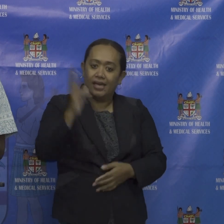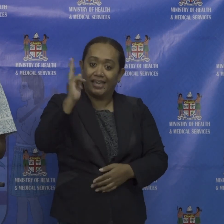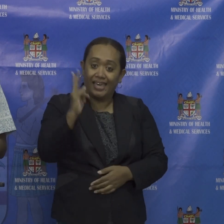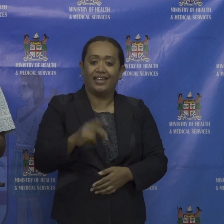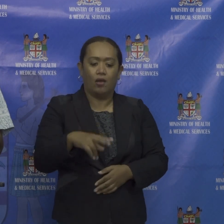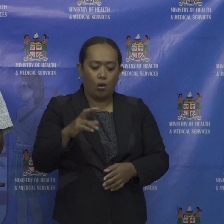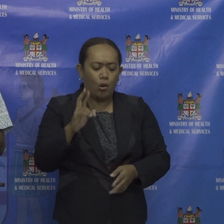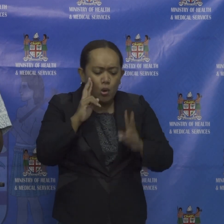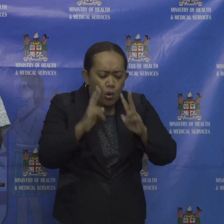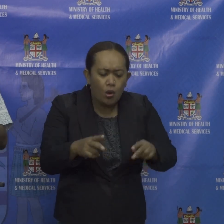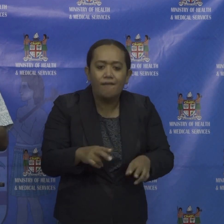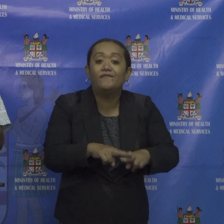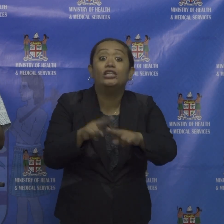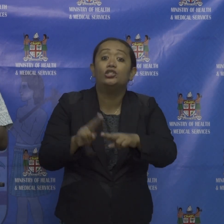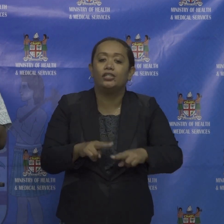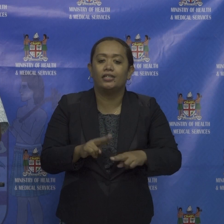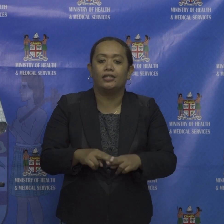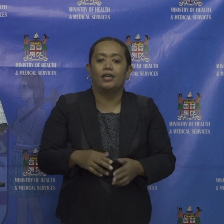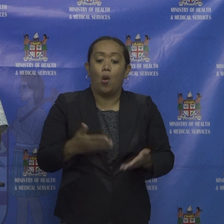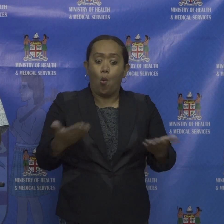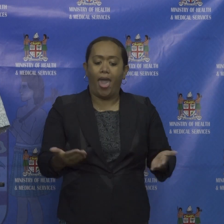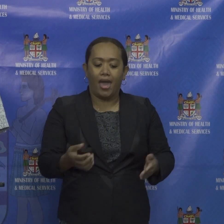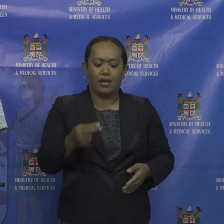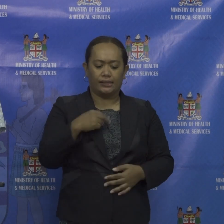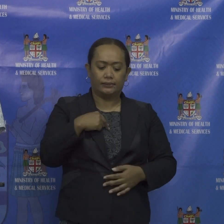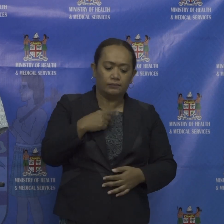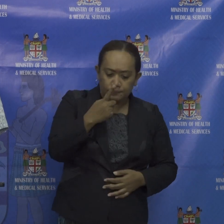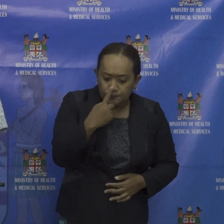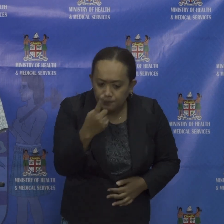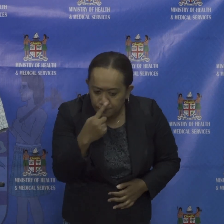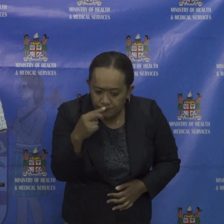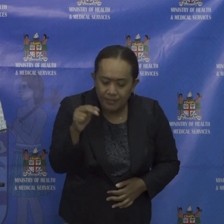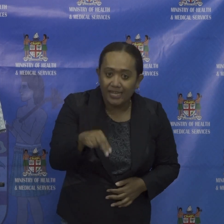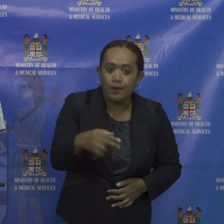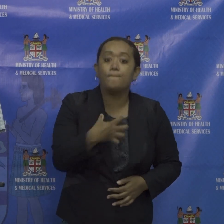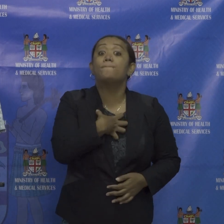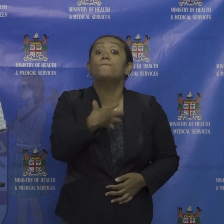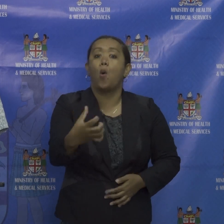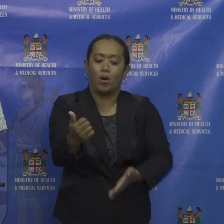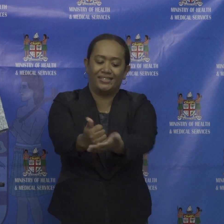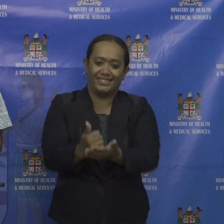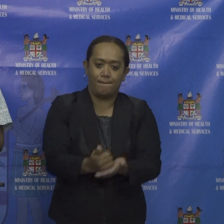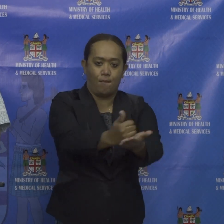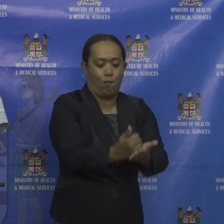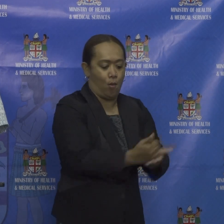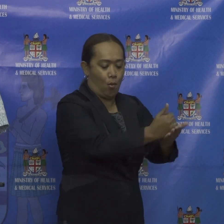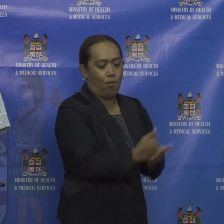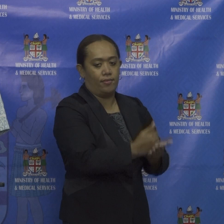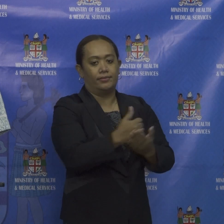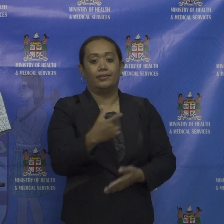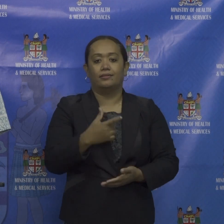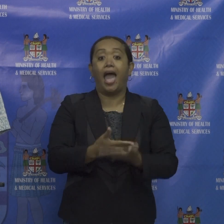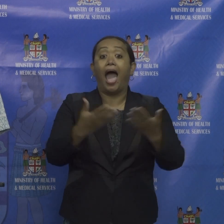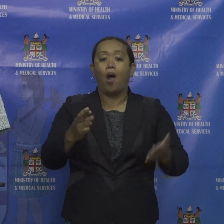Fiji, to look at areas where we need additional support beyond the gaps that have been identified and how to